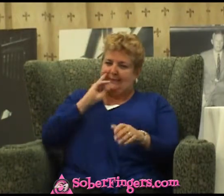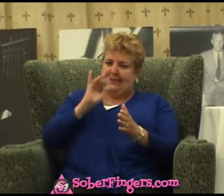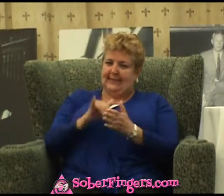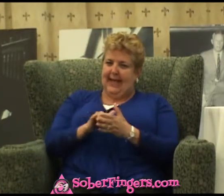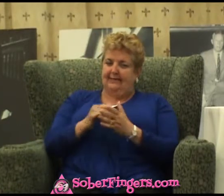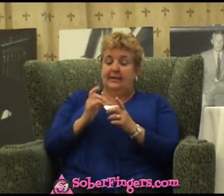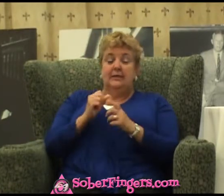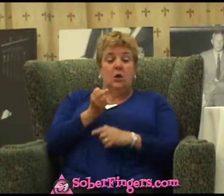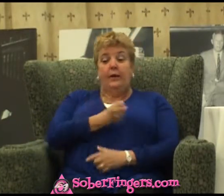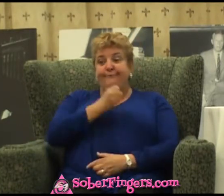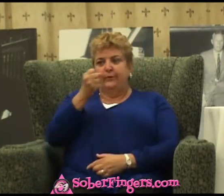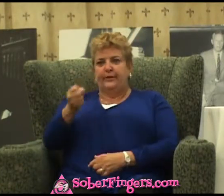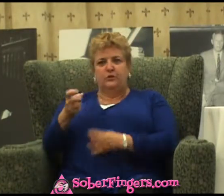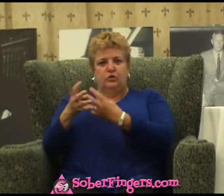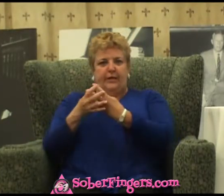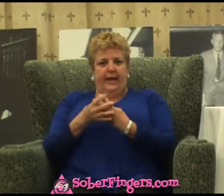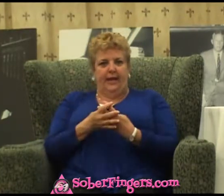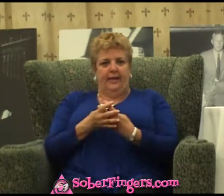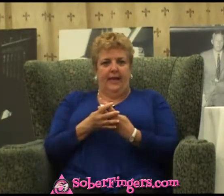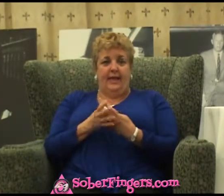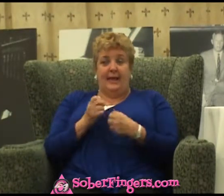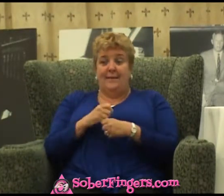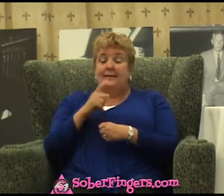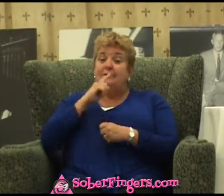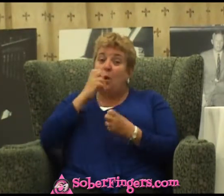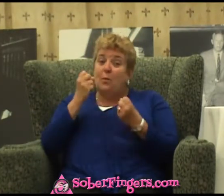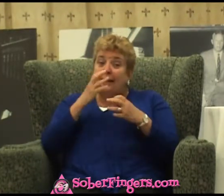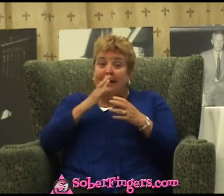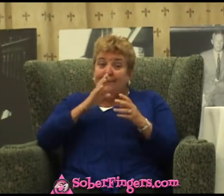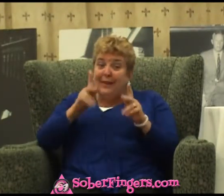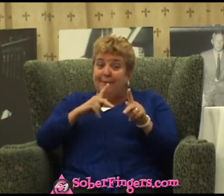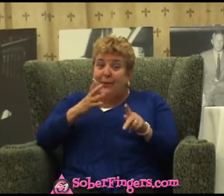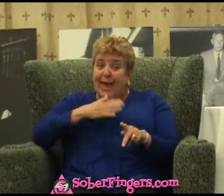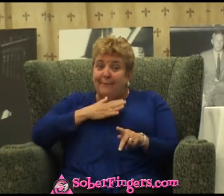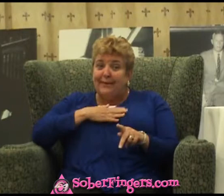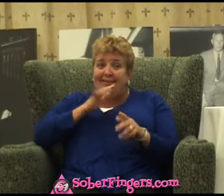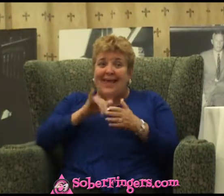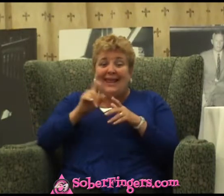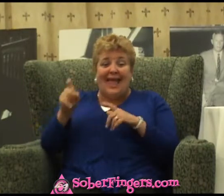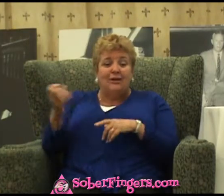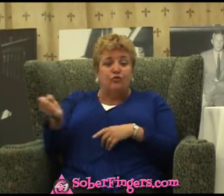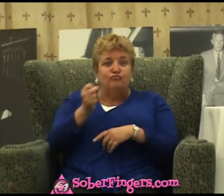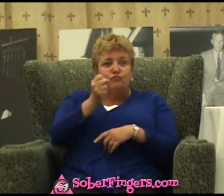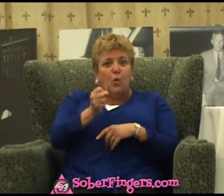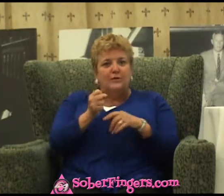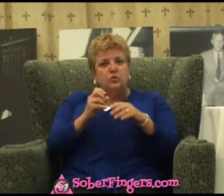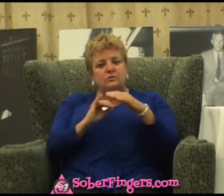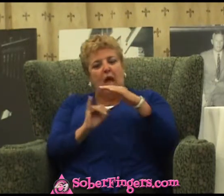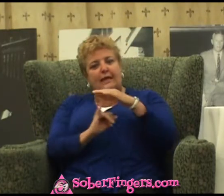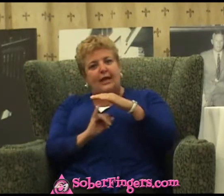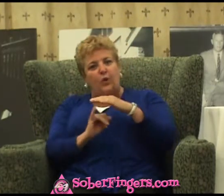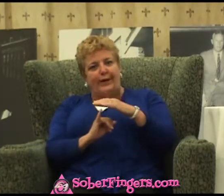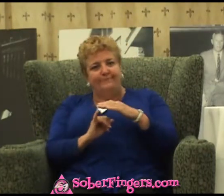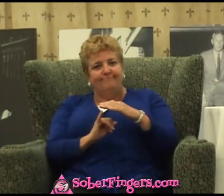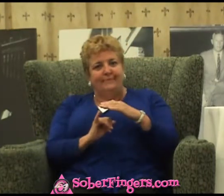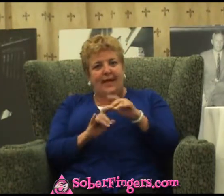jail, and he made so many people happy, they put him in solitary, and he stayed there for months. And one of the